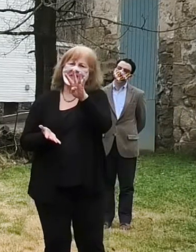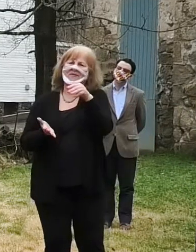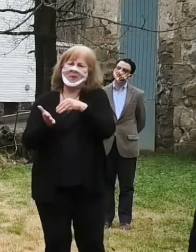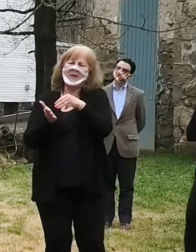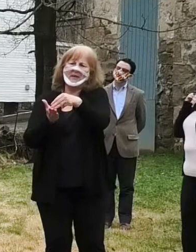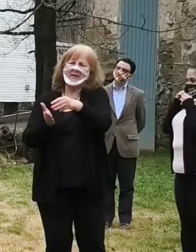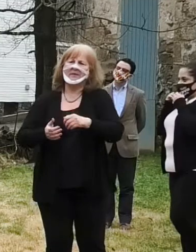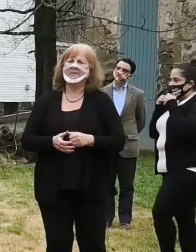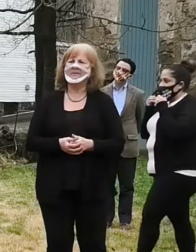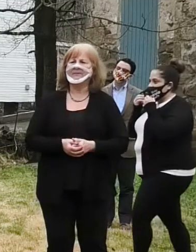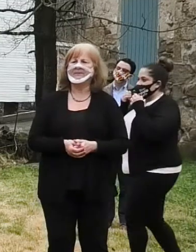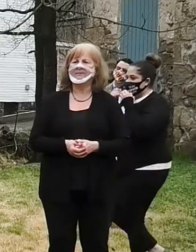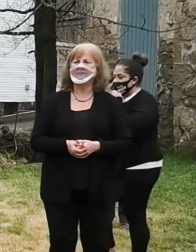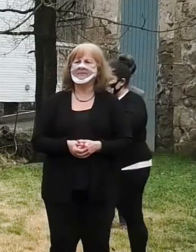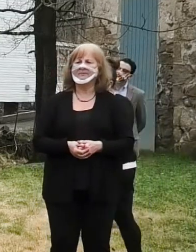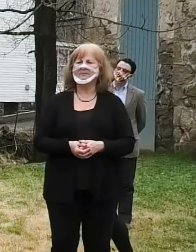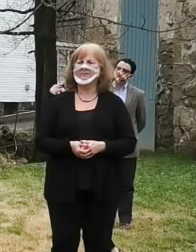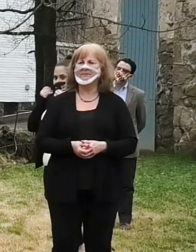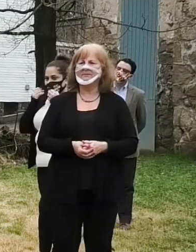million.